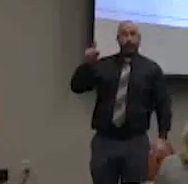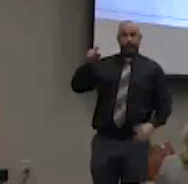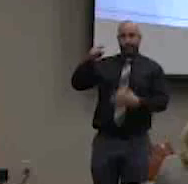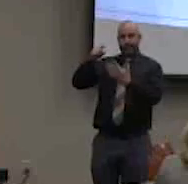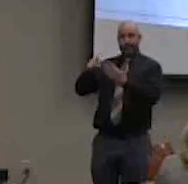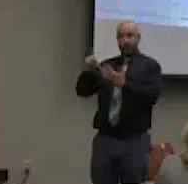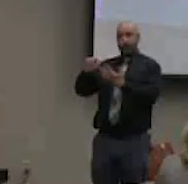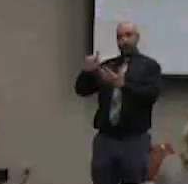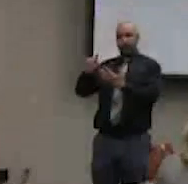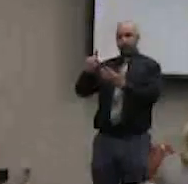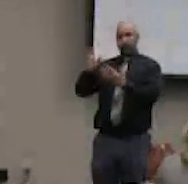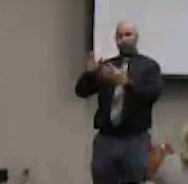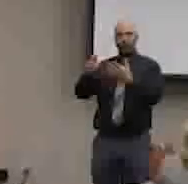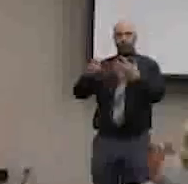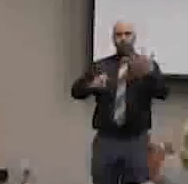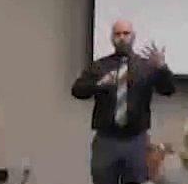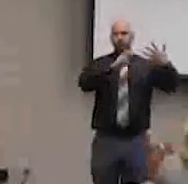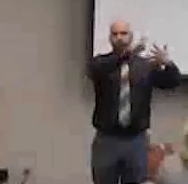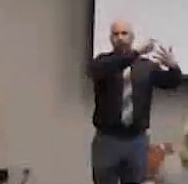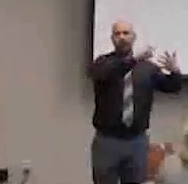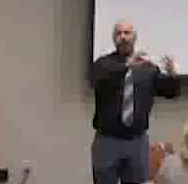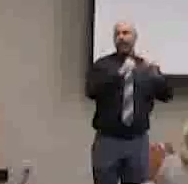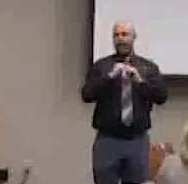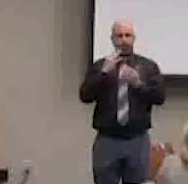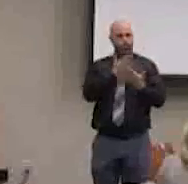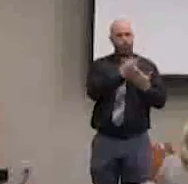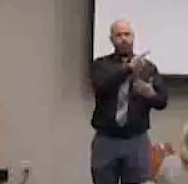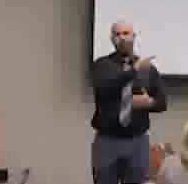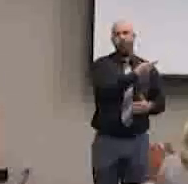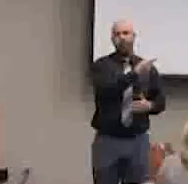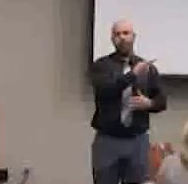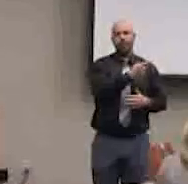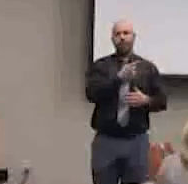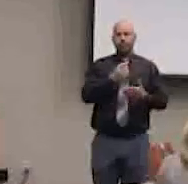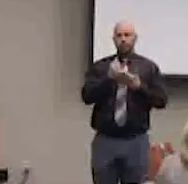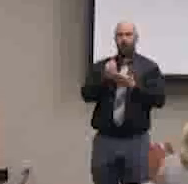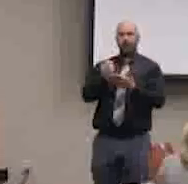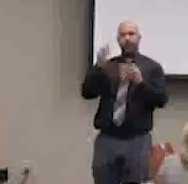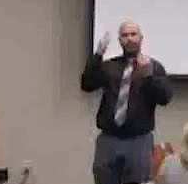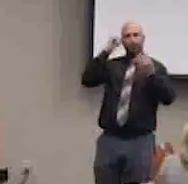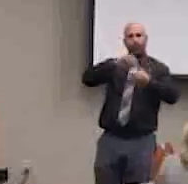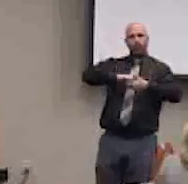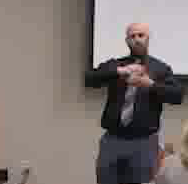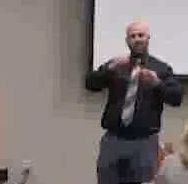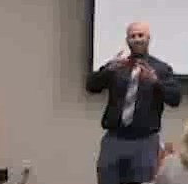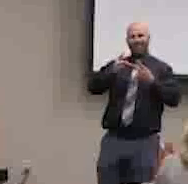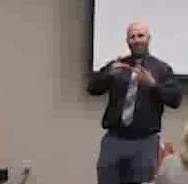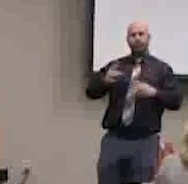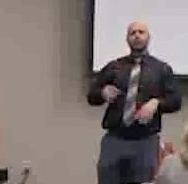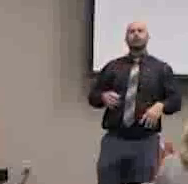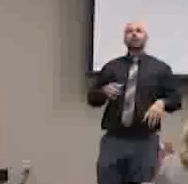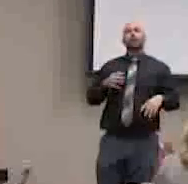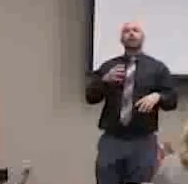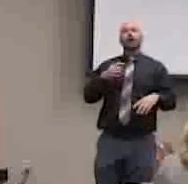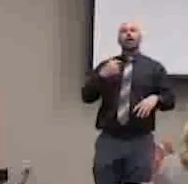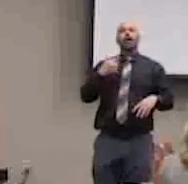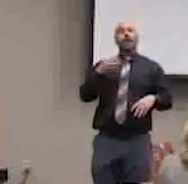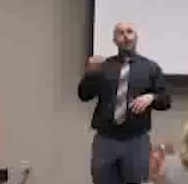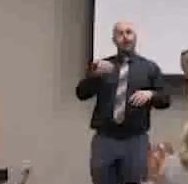help them as thought partners and leaders. And we also help with capacity building, because ultimately